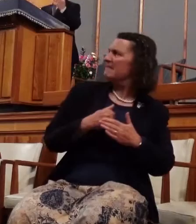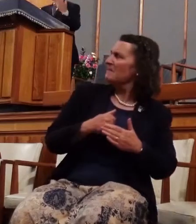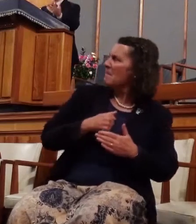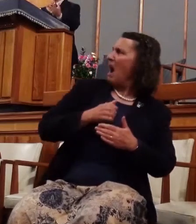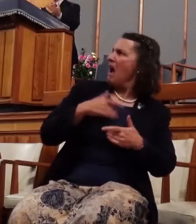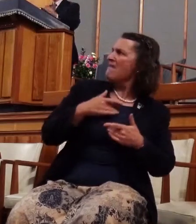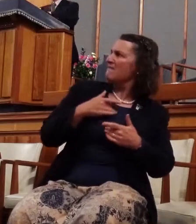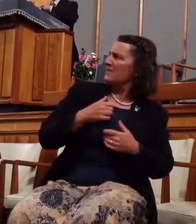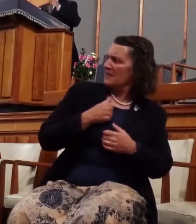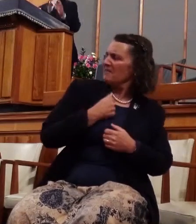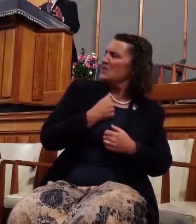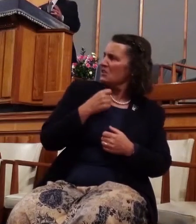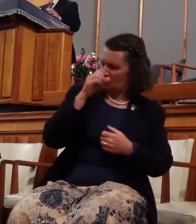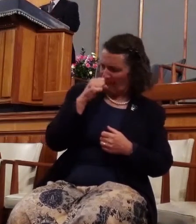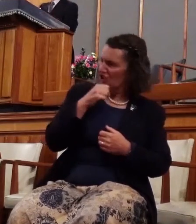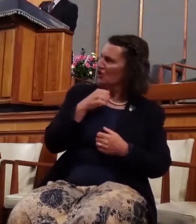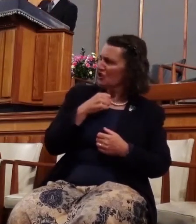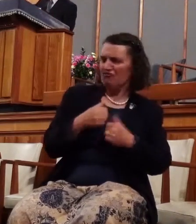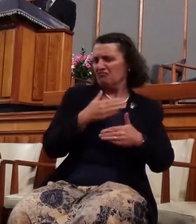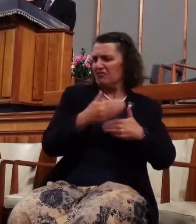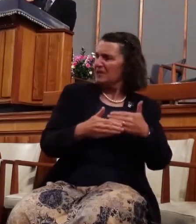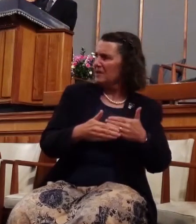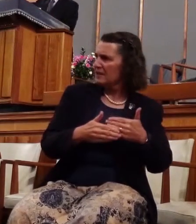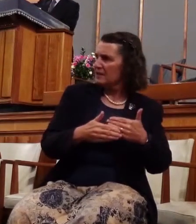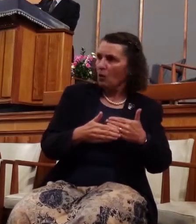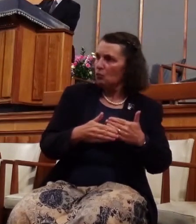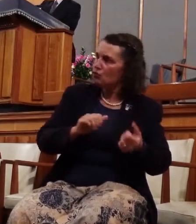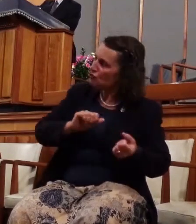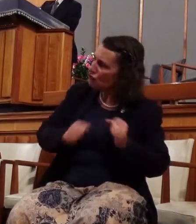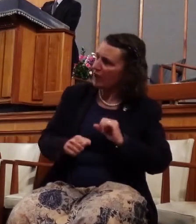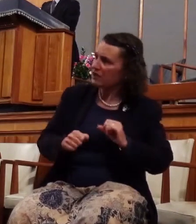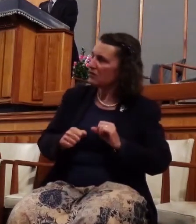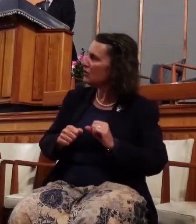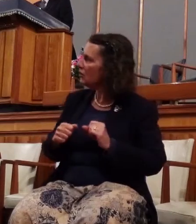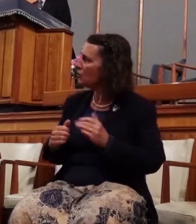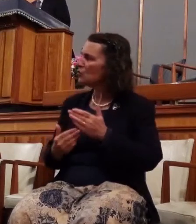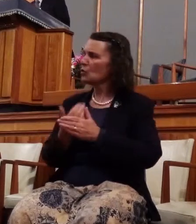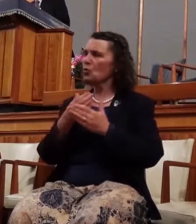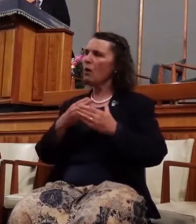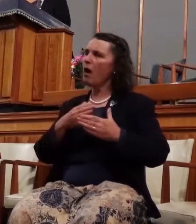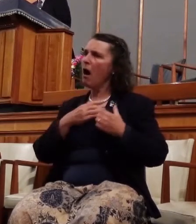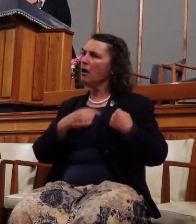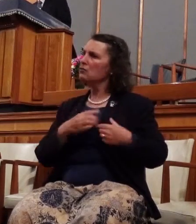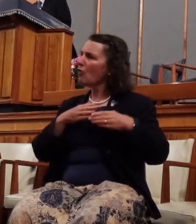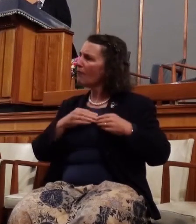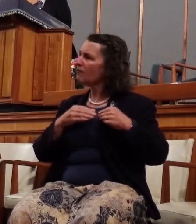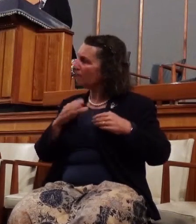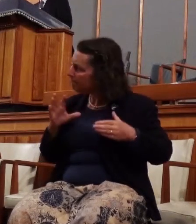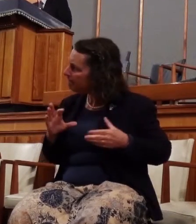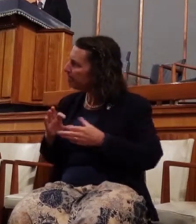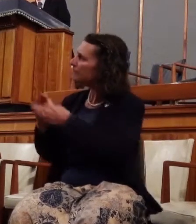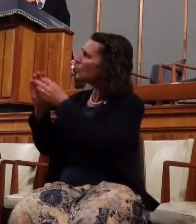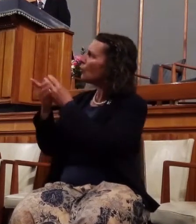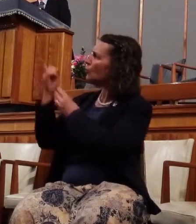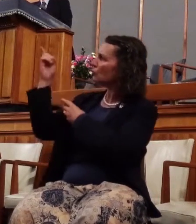me, myself, can be changed, and now I have relationship with the living God, and if I die tonight, I know where I'm going, I